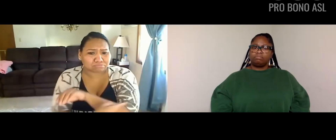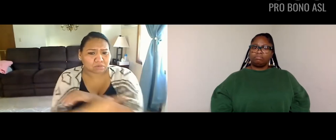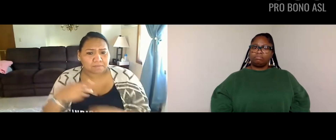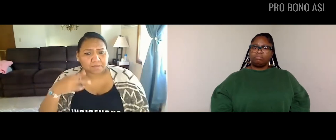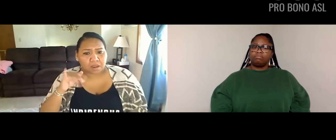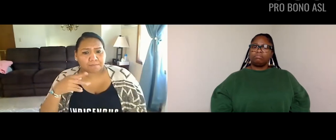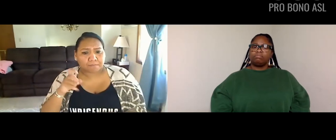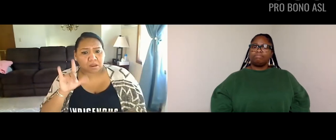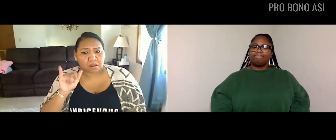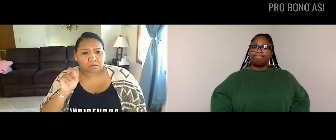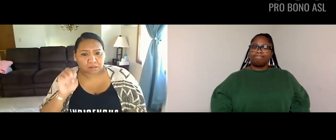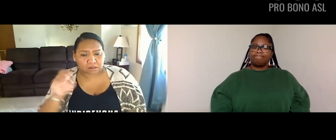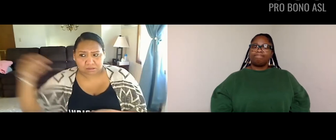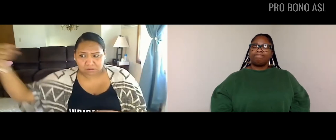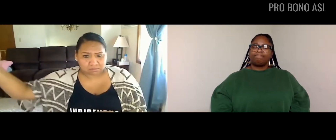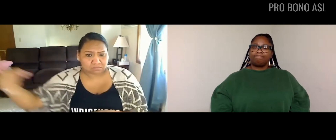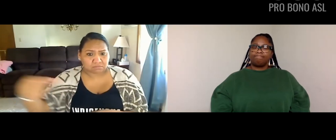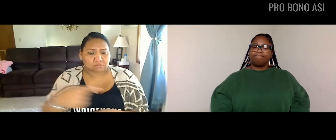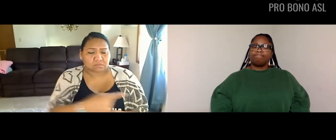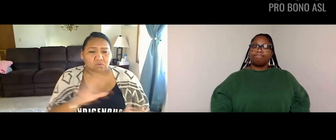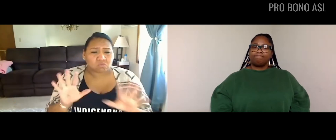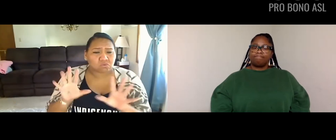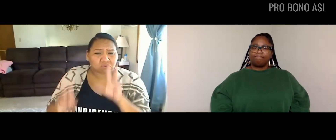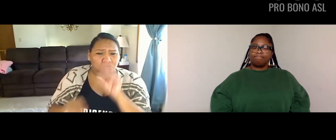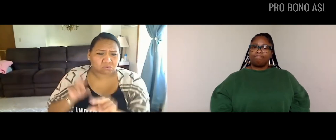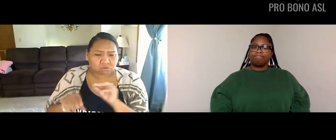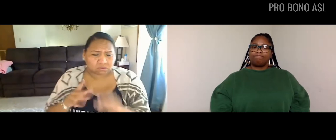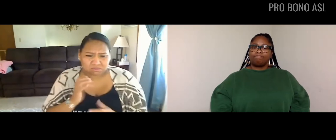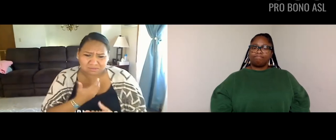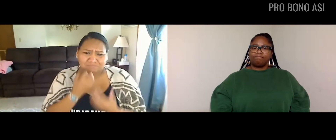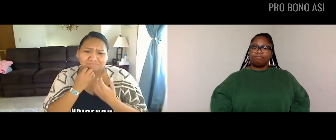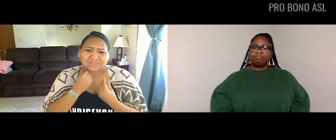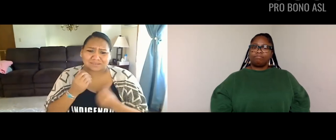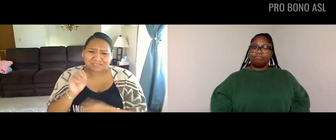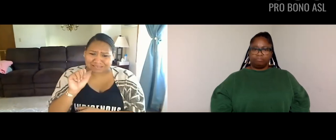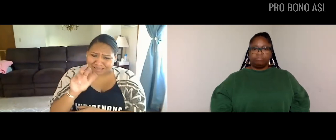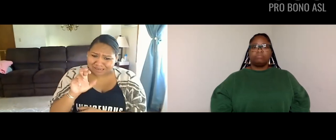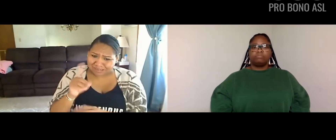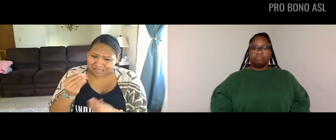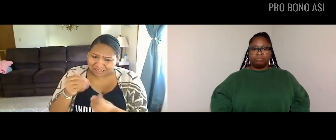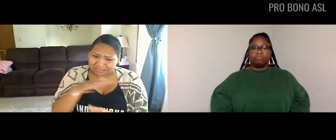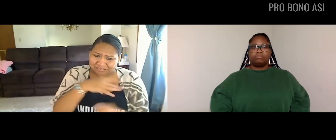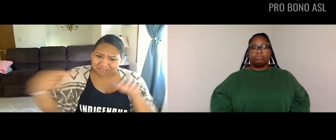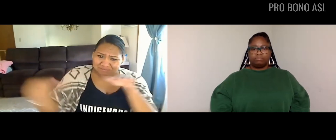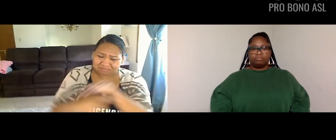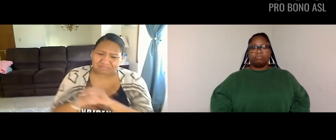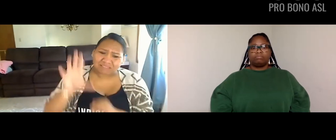the pipeline. And people are trying to reject the pipeline now, but it was predicted a long time ago.